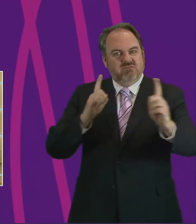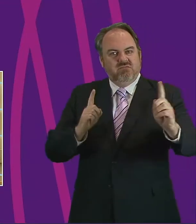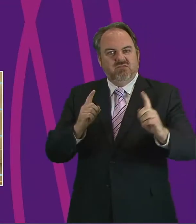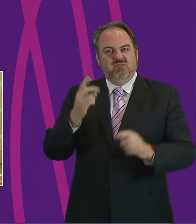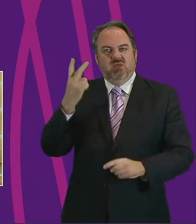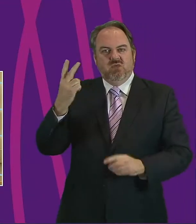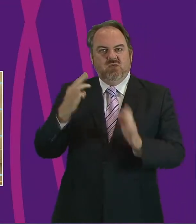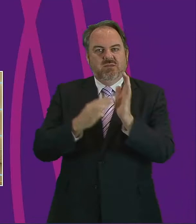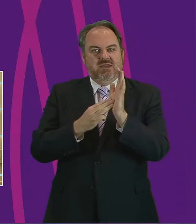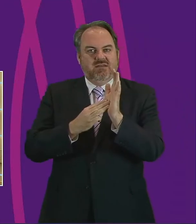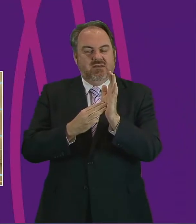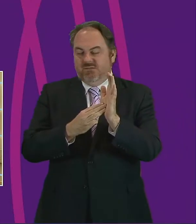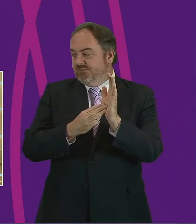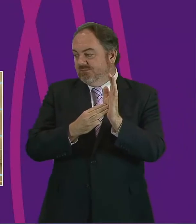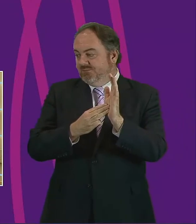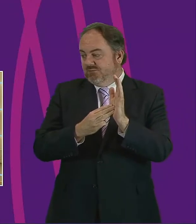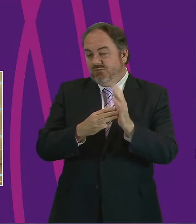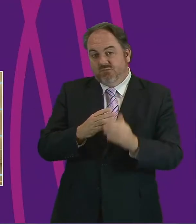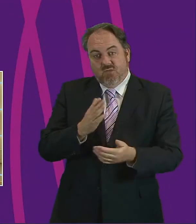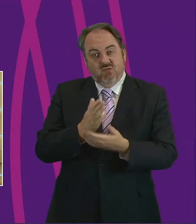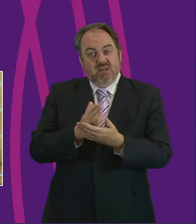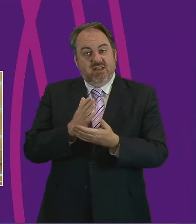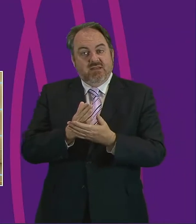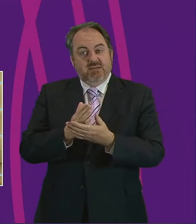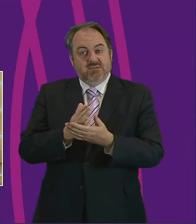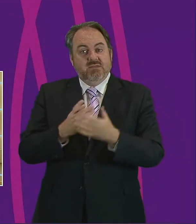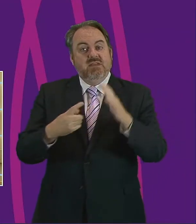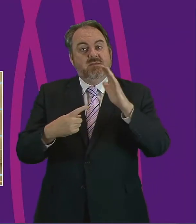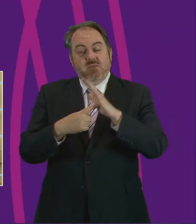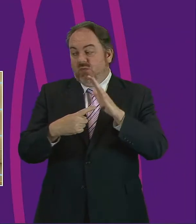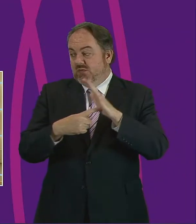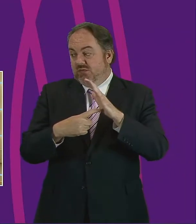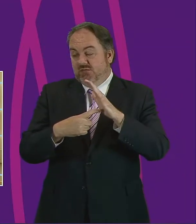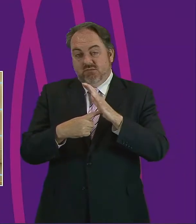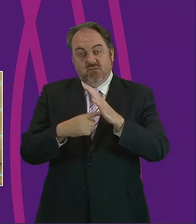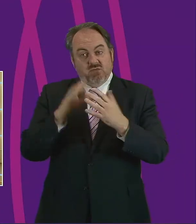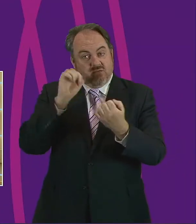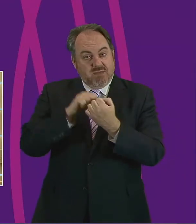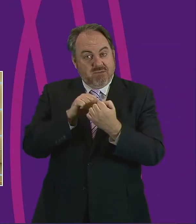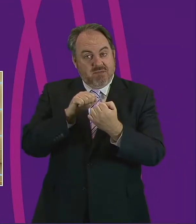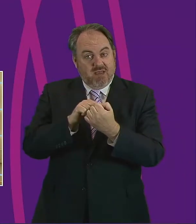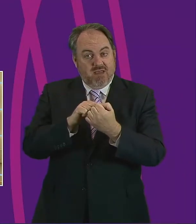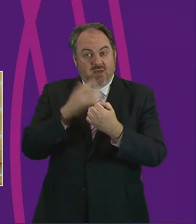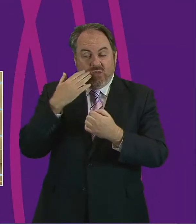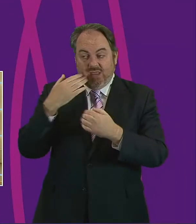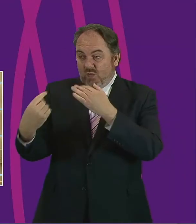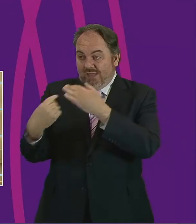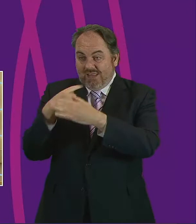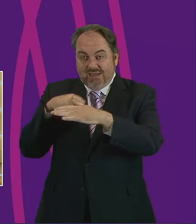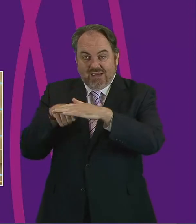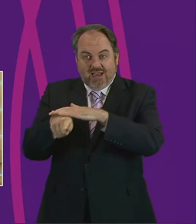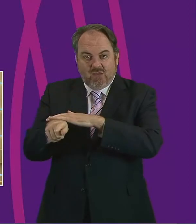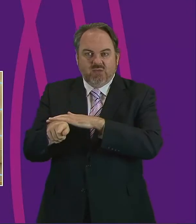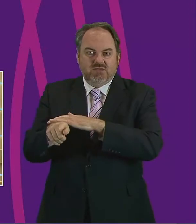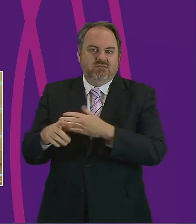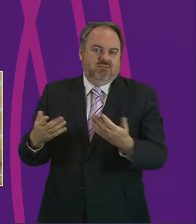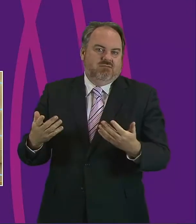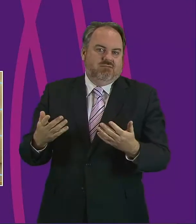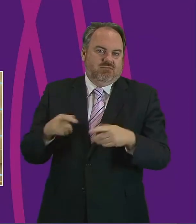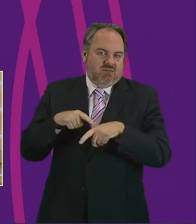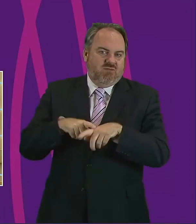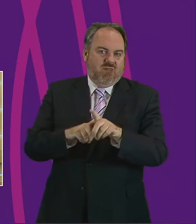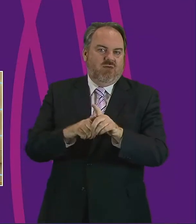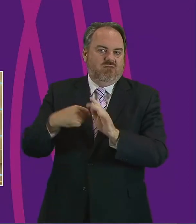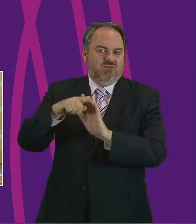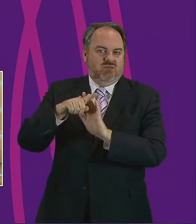the chamber and also throughout the building, but particularly when we're coming in and out of the chamber. We're going to turn in a second to First Minister's